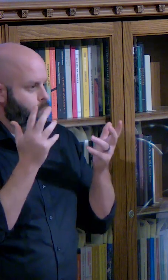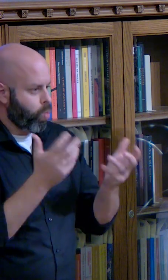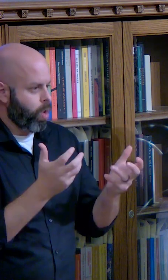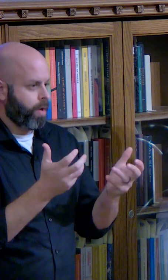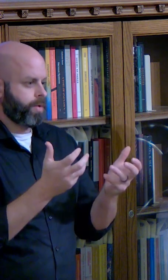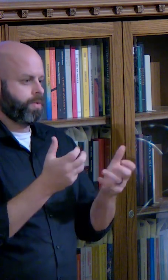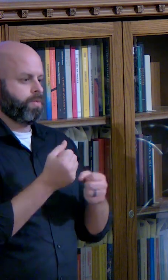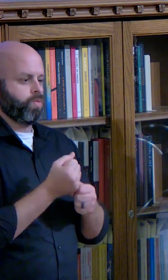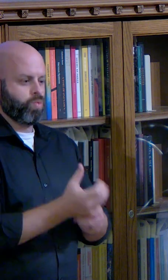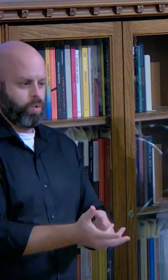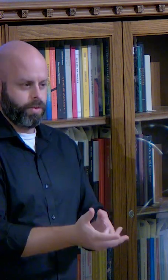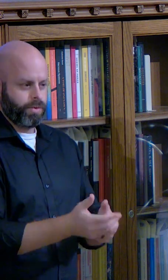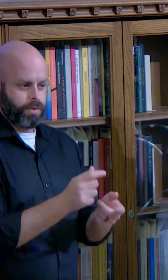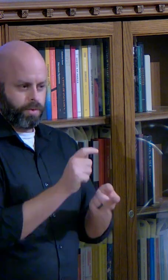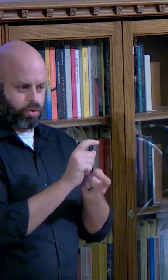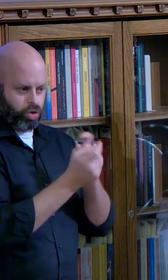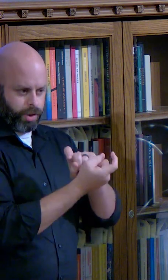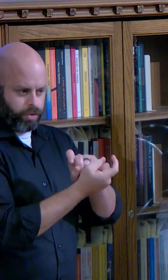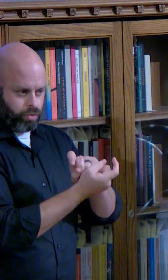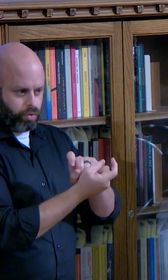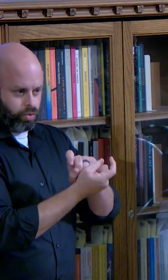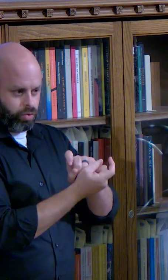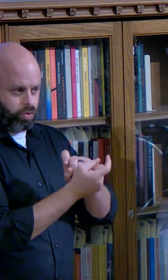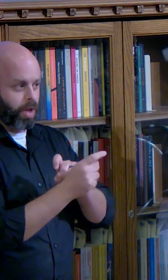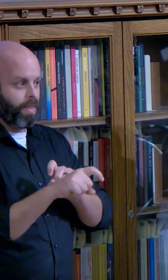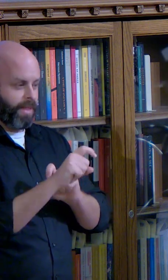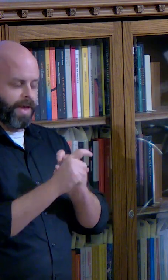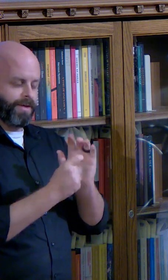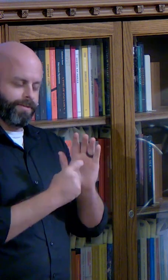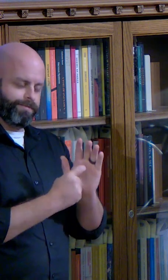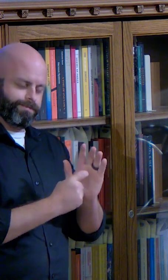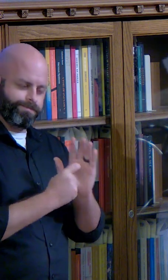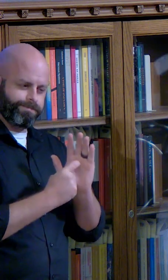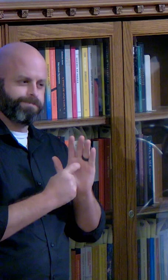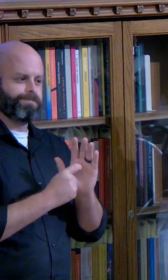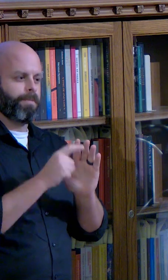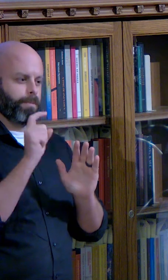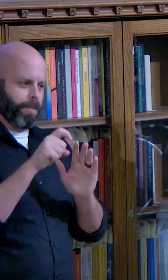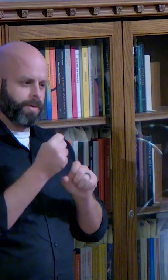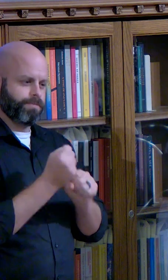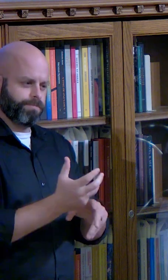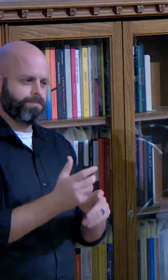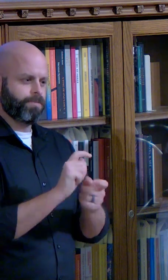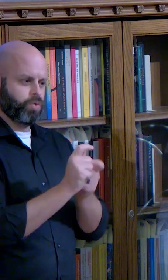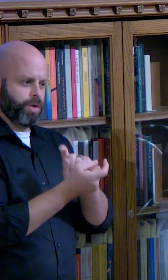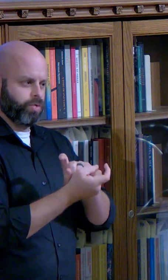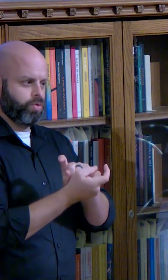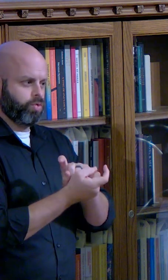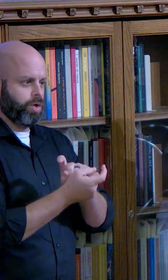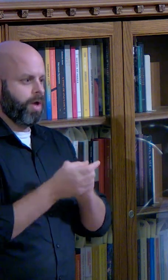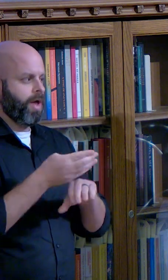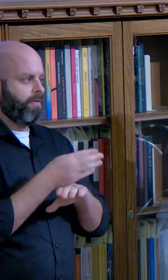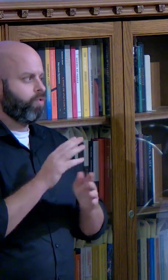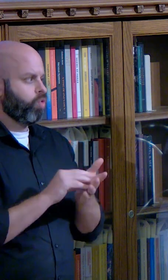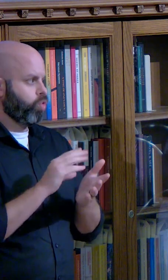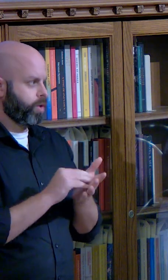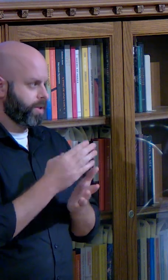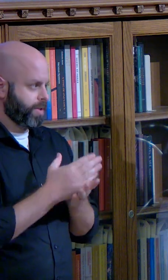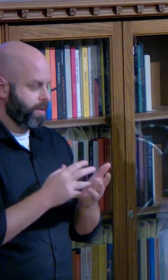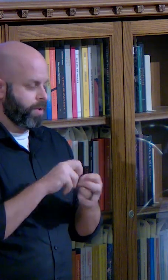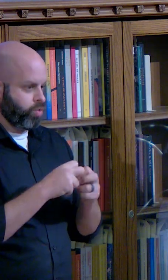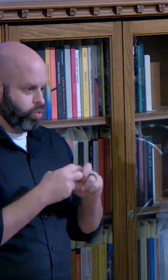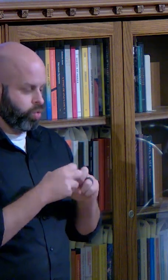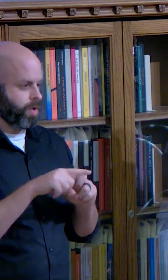of change actually they insist on it after learning about some of these issues they